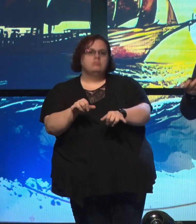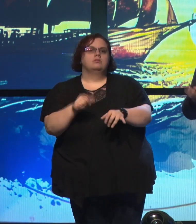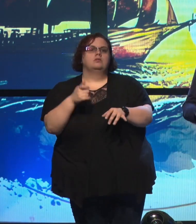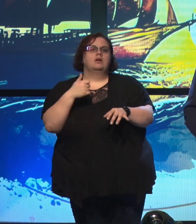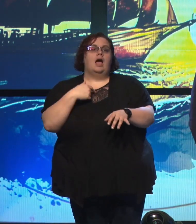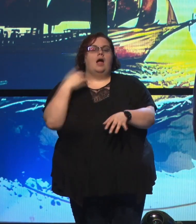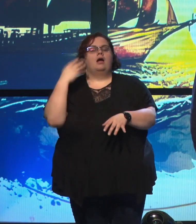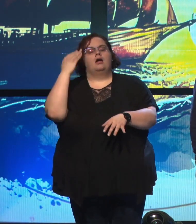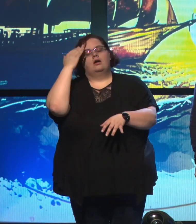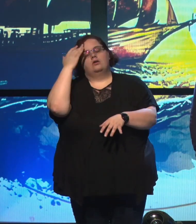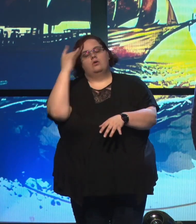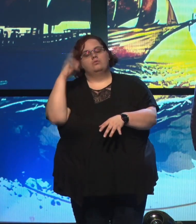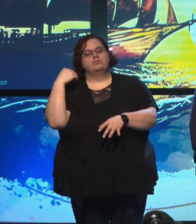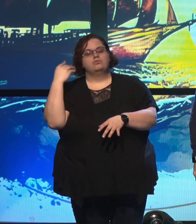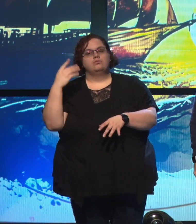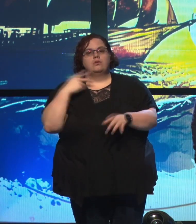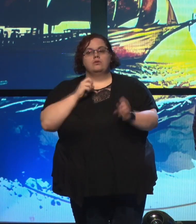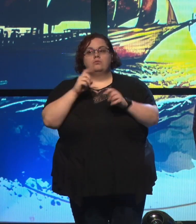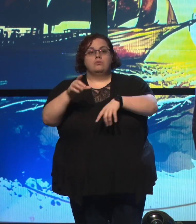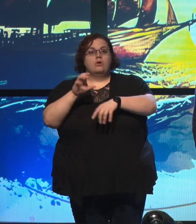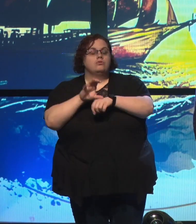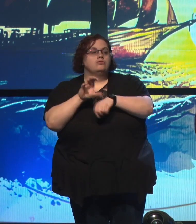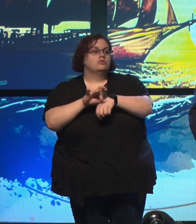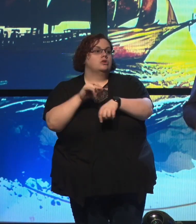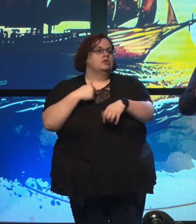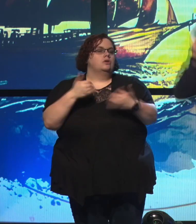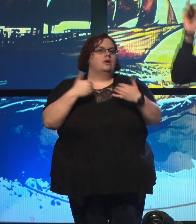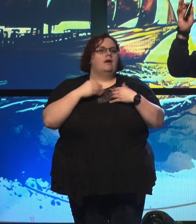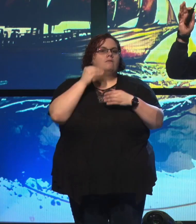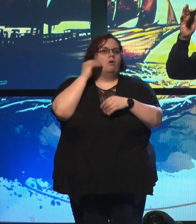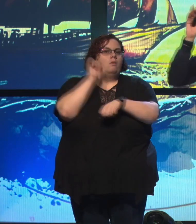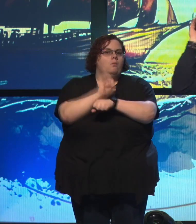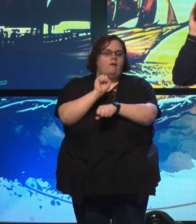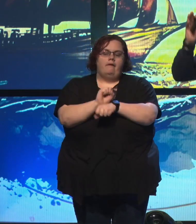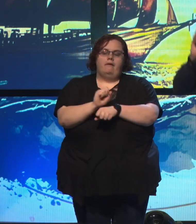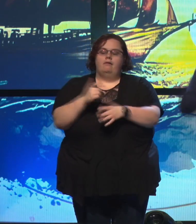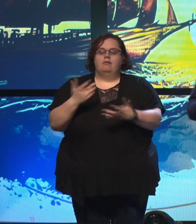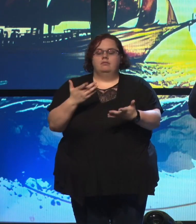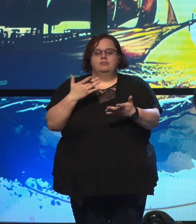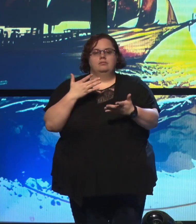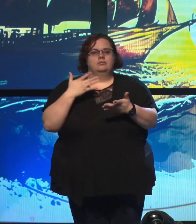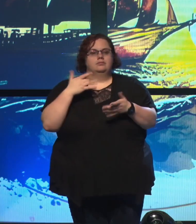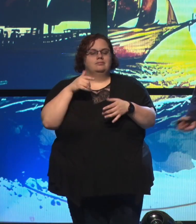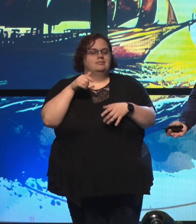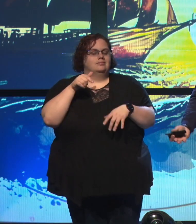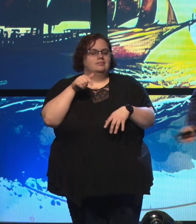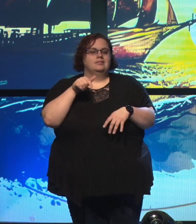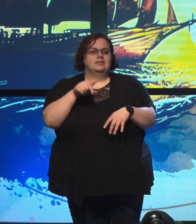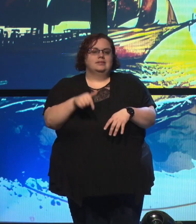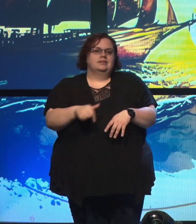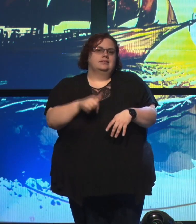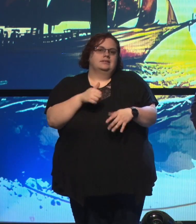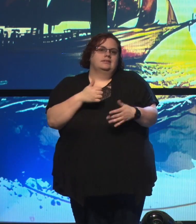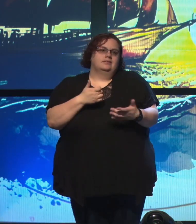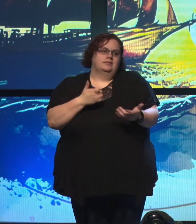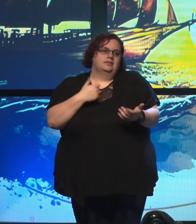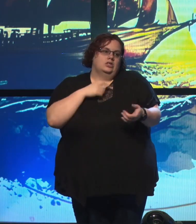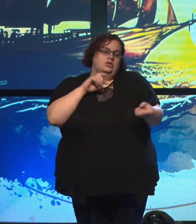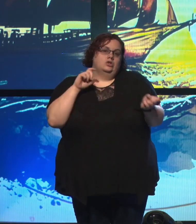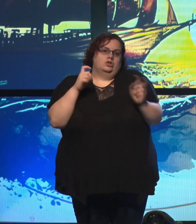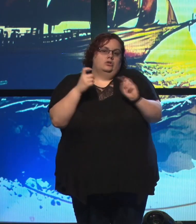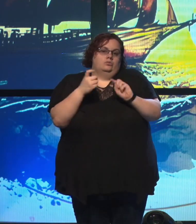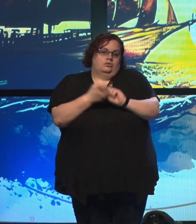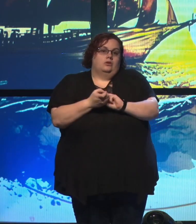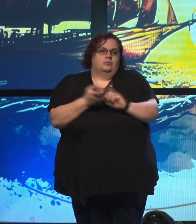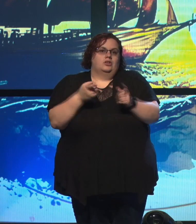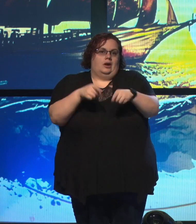church and be given homework. I know it's much easier to just call you forward and pray on you. But this is unfortunately where transformation takes place,